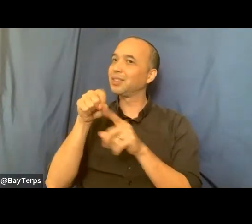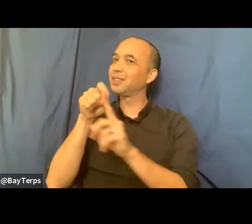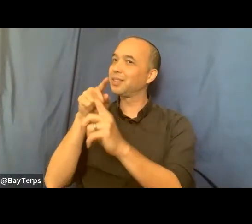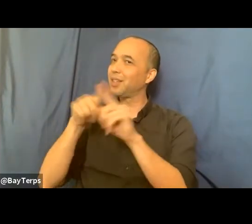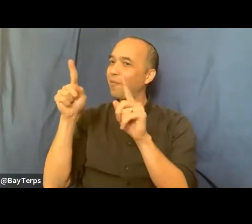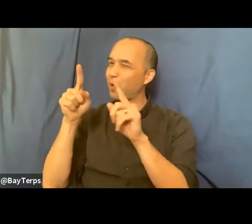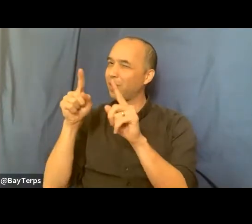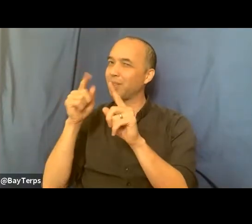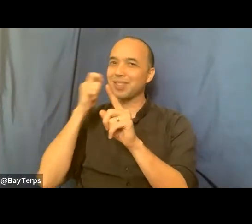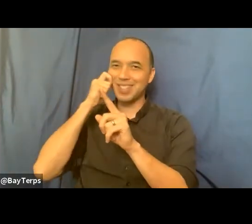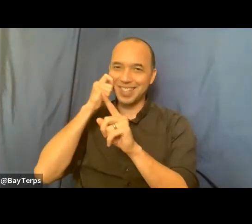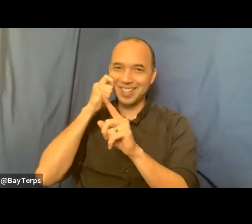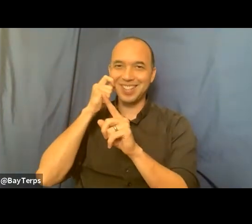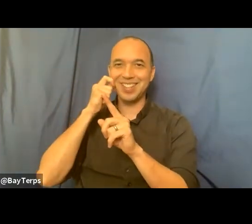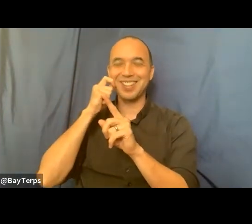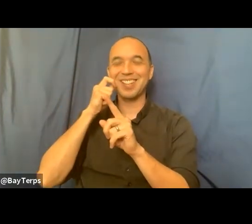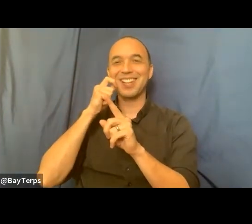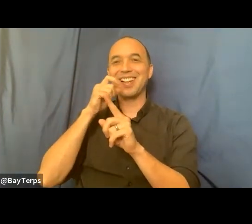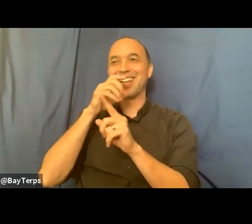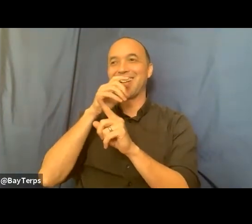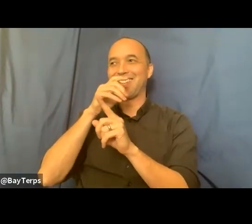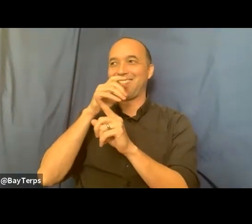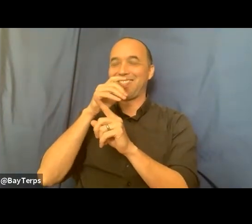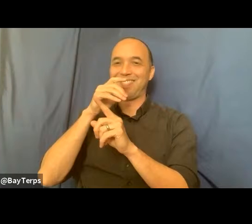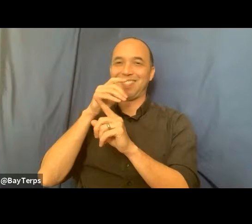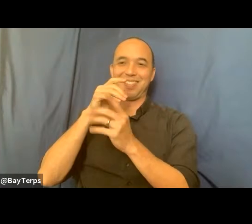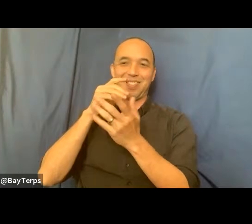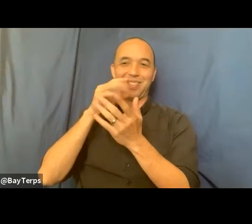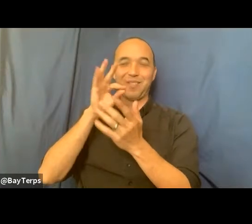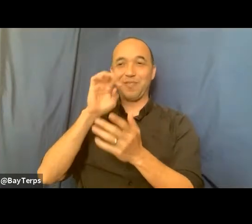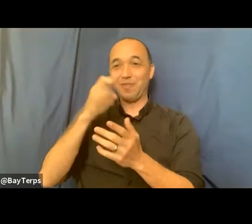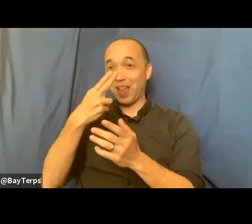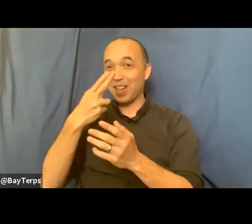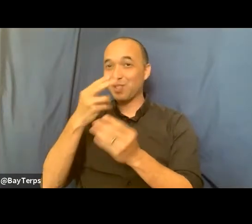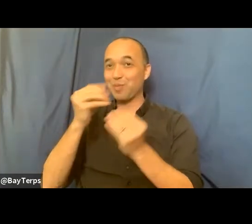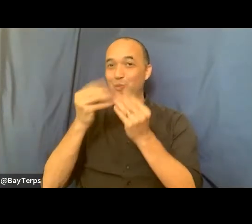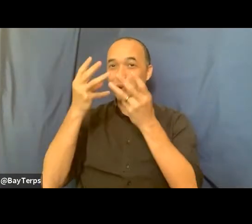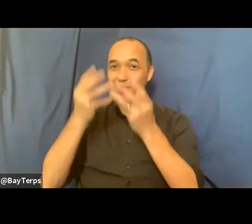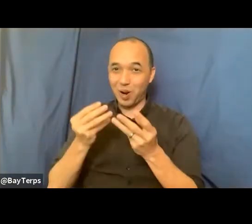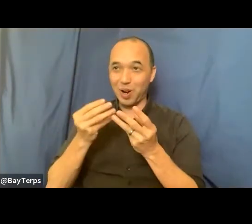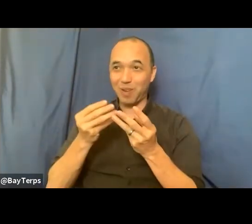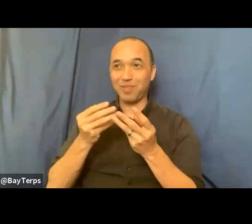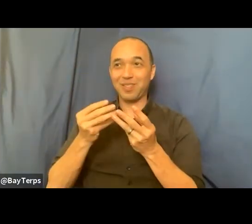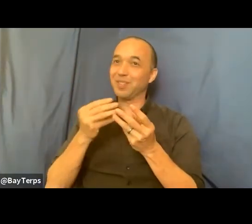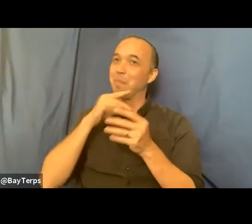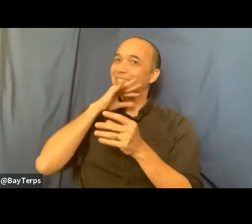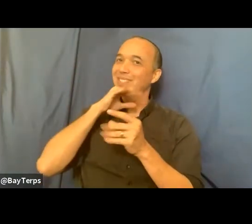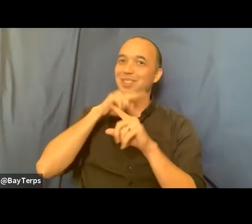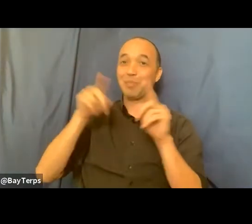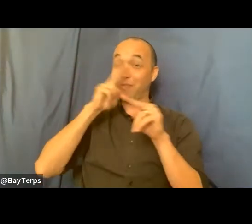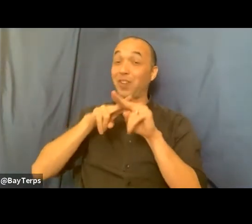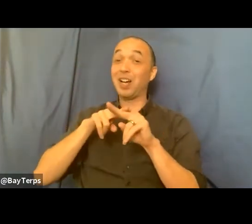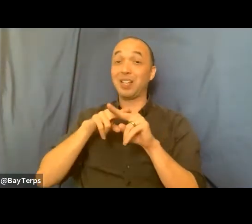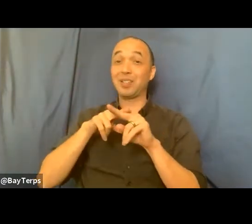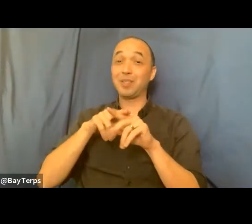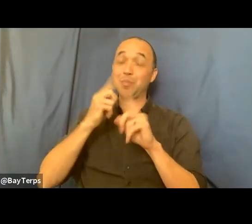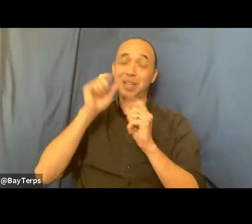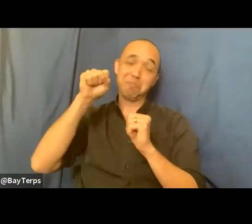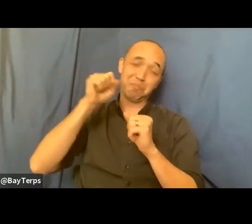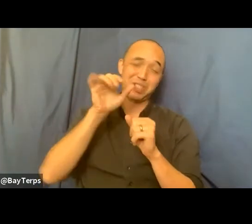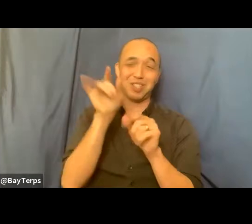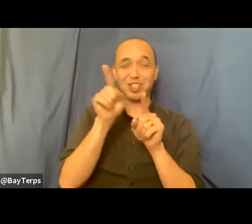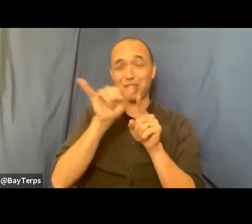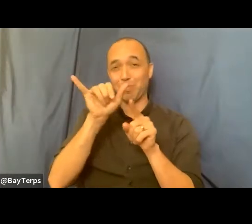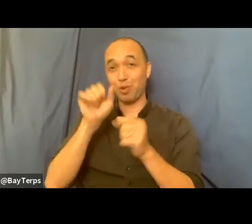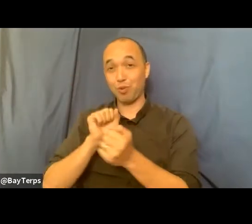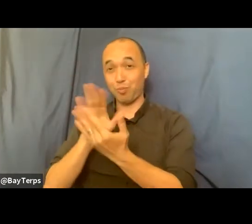the flesh is much softer and wetter. So it makes a mess, but they're fun. And I've